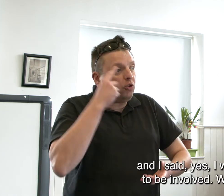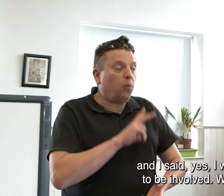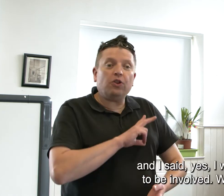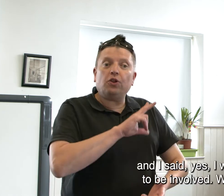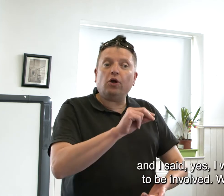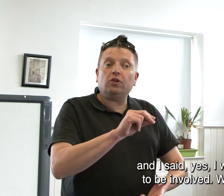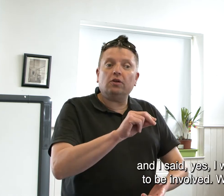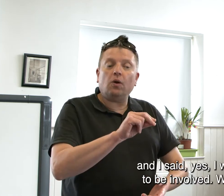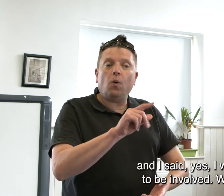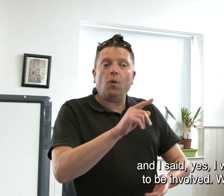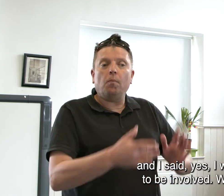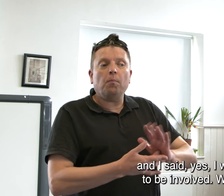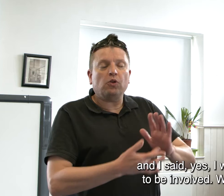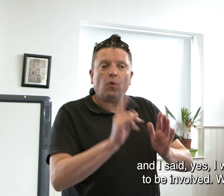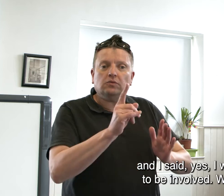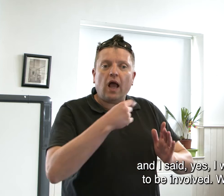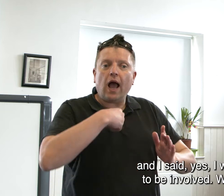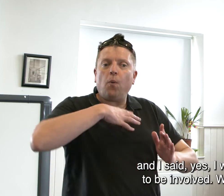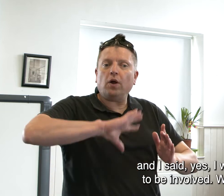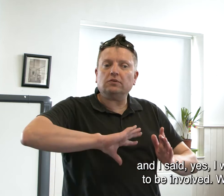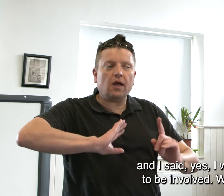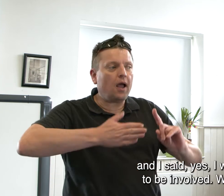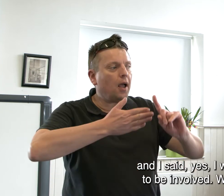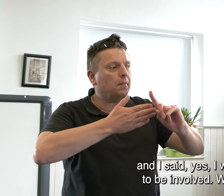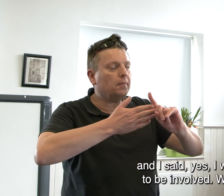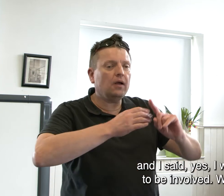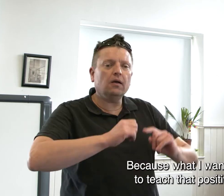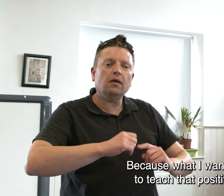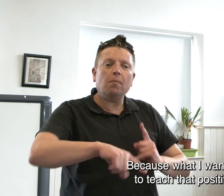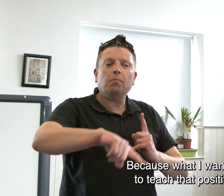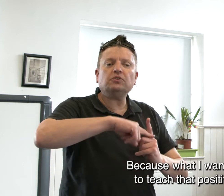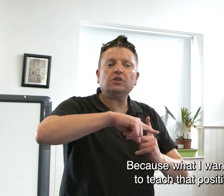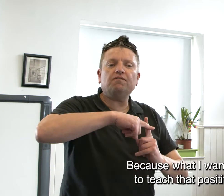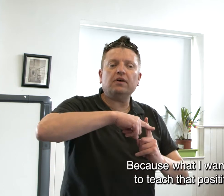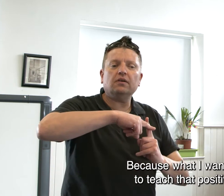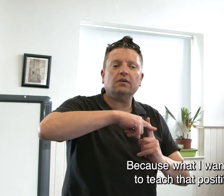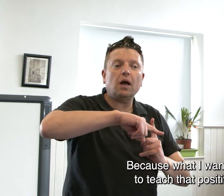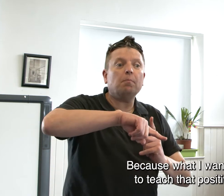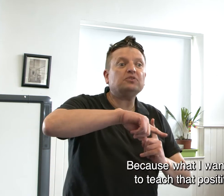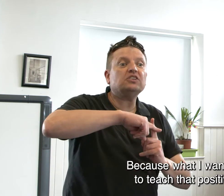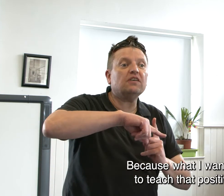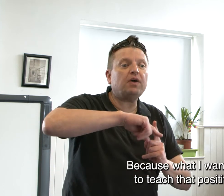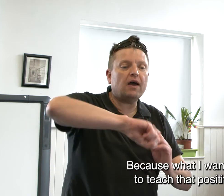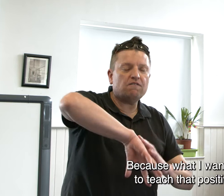And I said, yes, I would like to be involved. Why not? Because what I want to do is